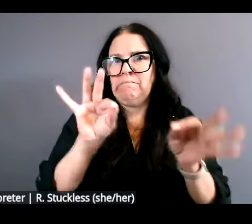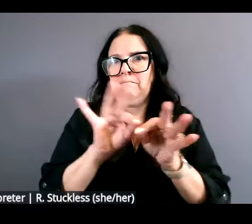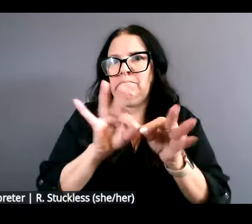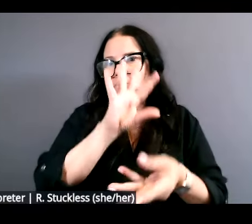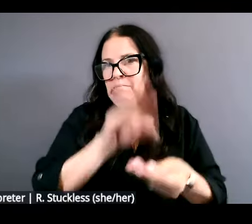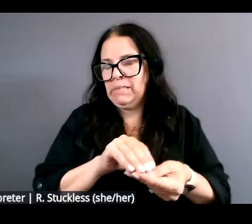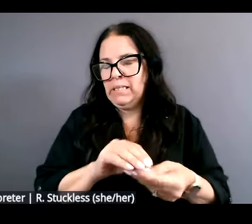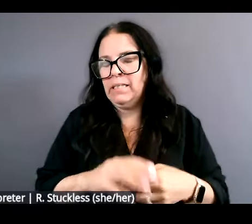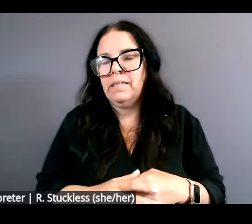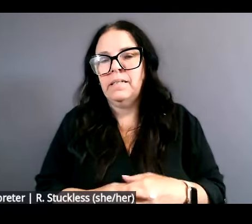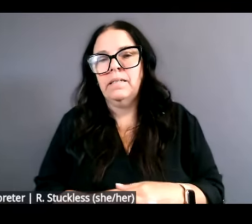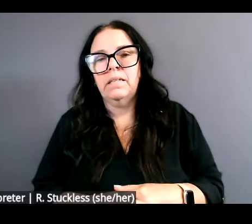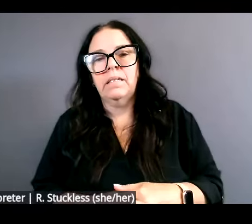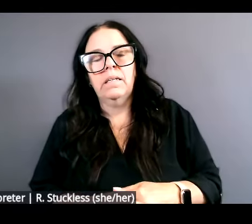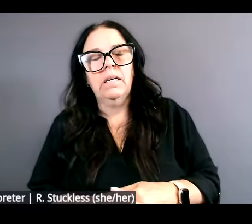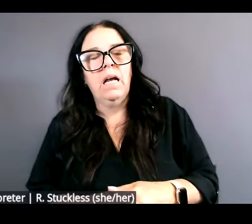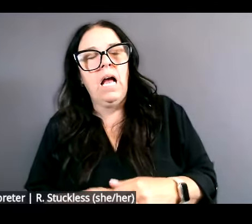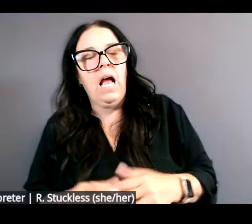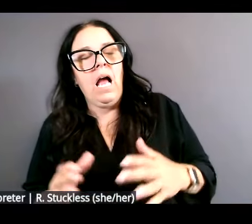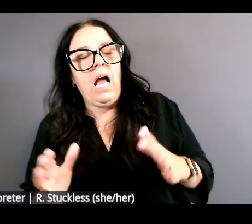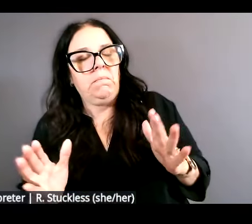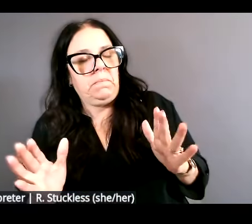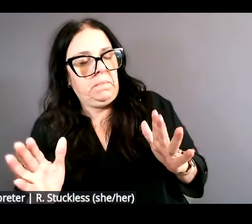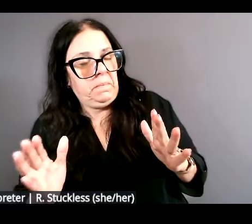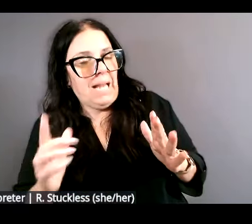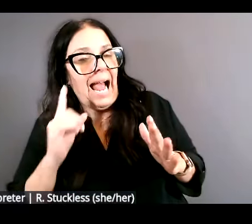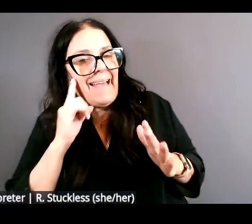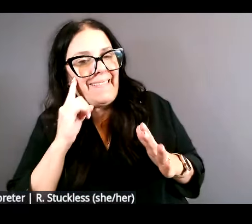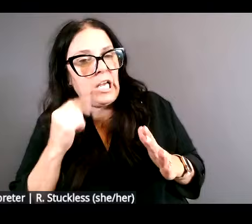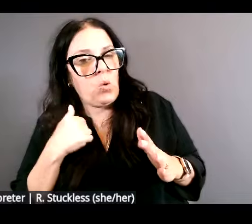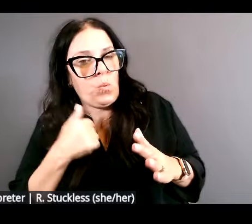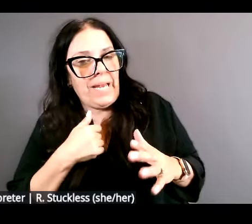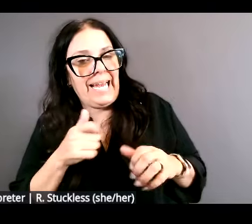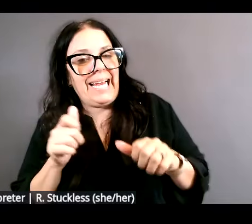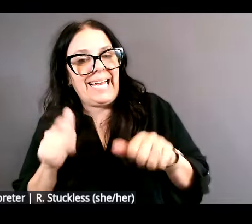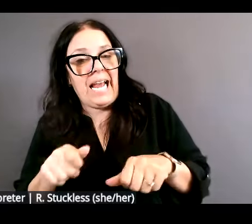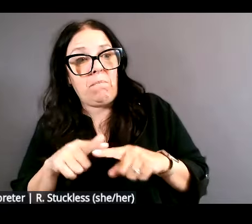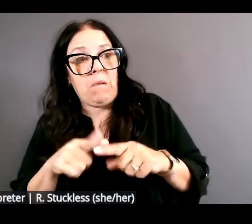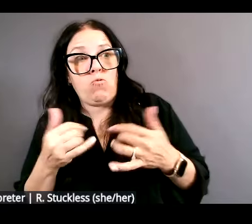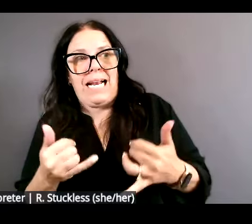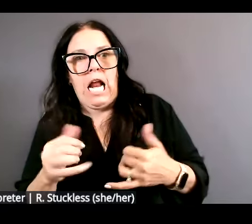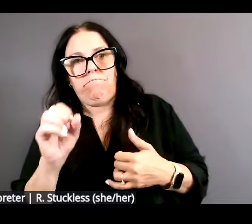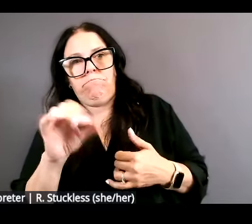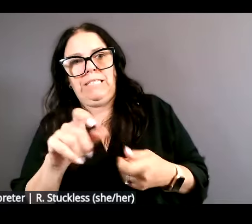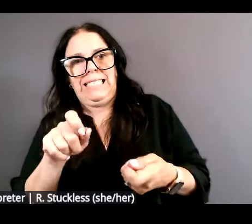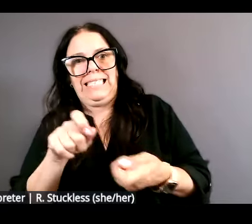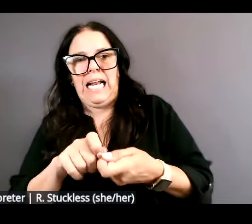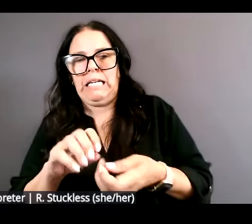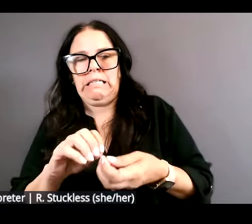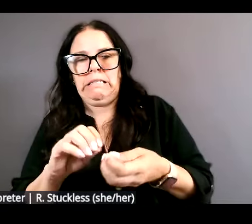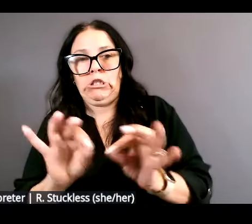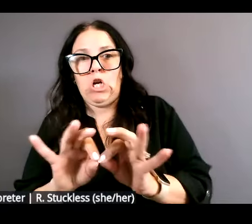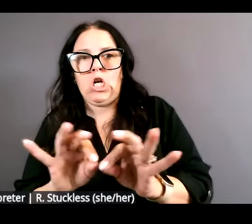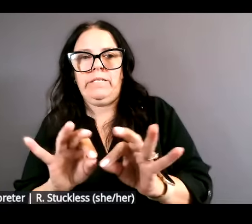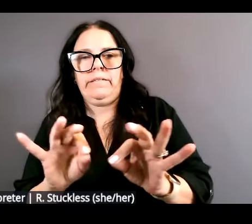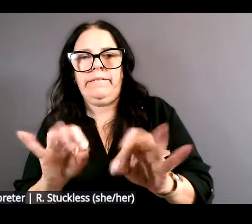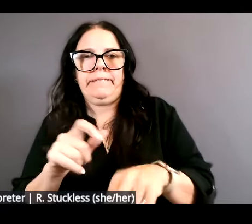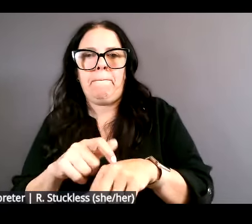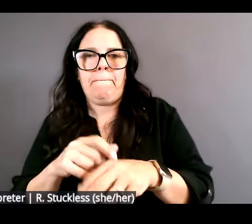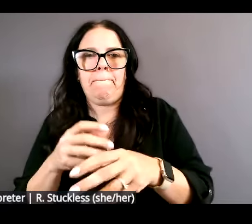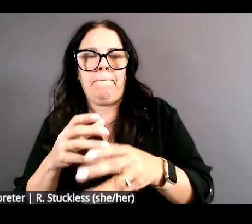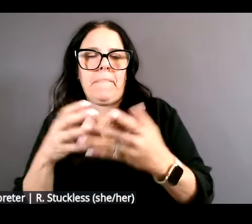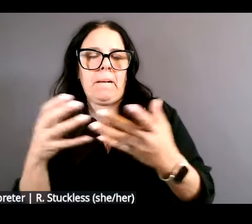I think we can, but I don't have an exact number to say right now, what that the